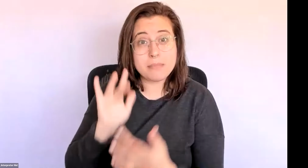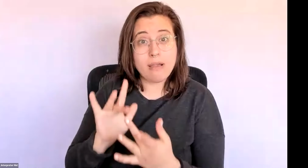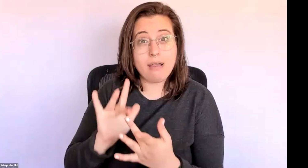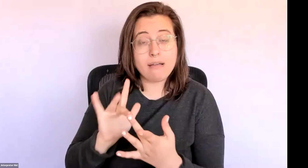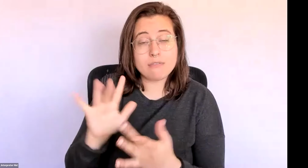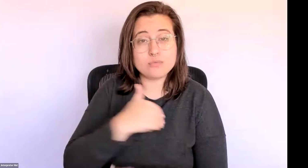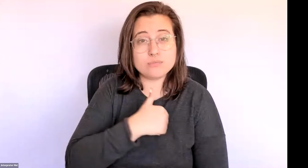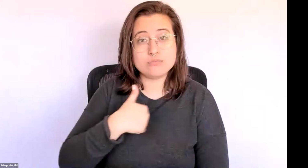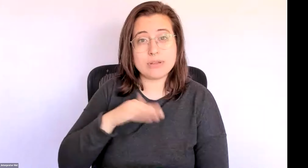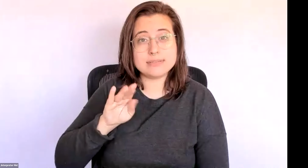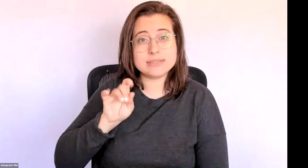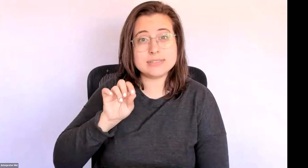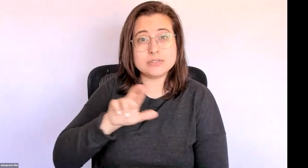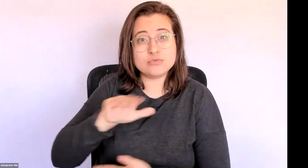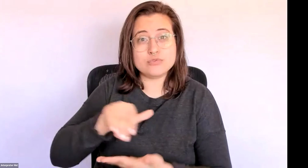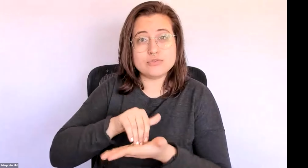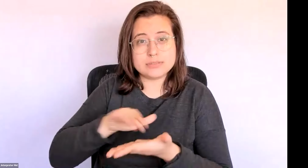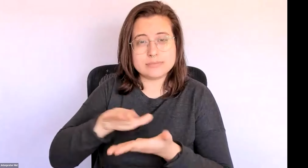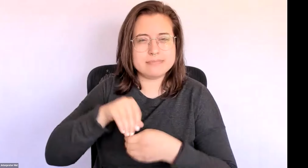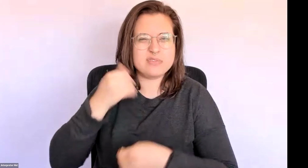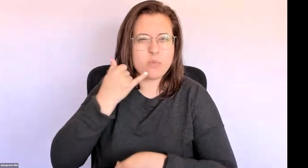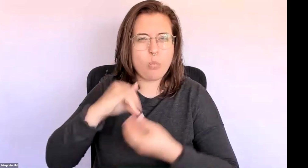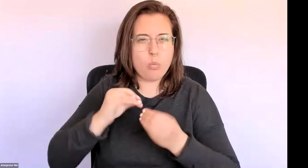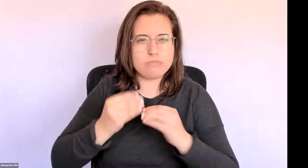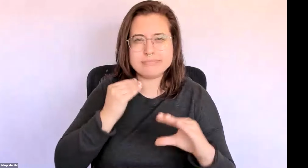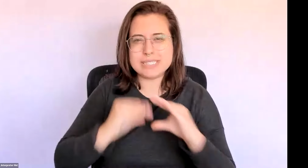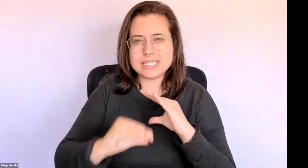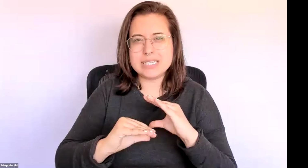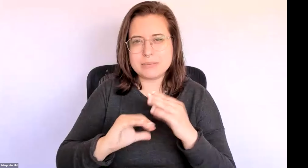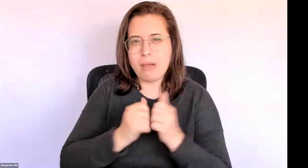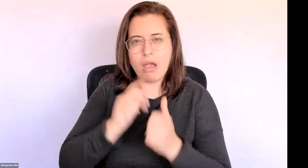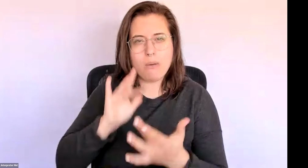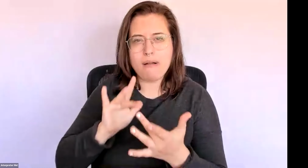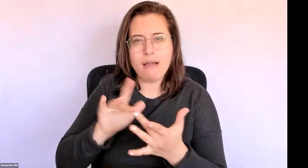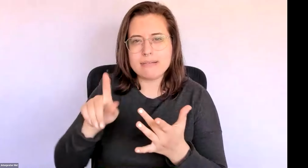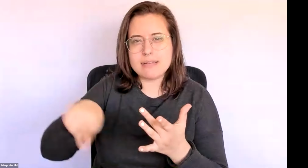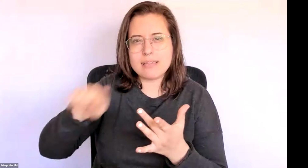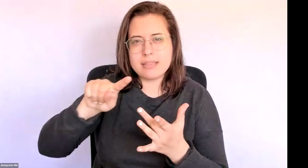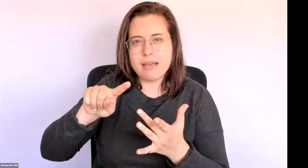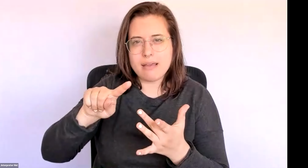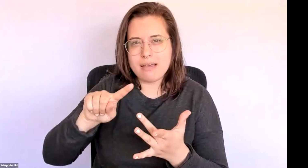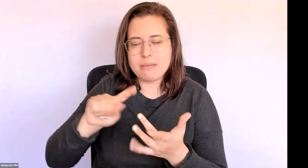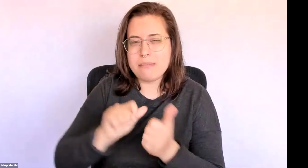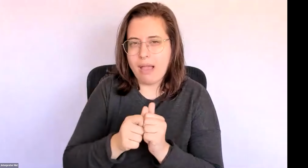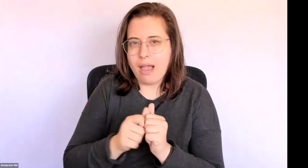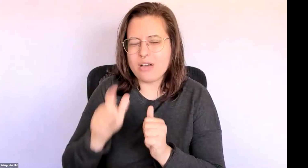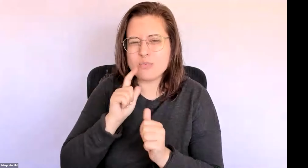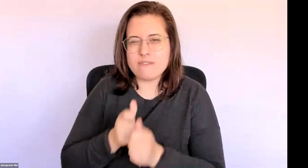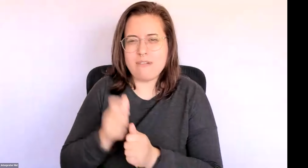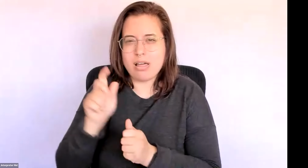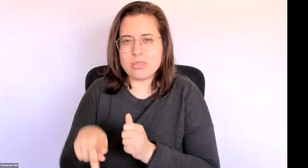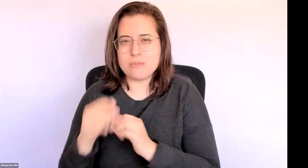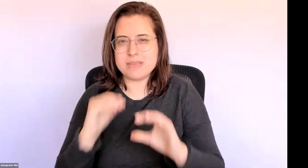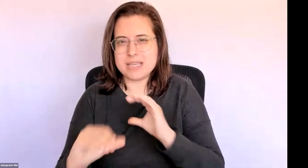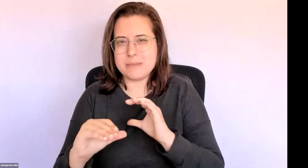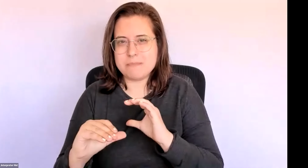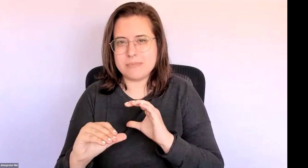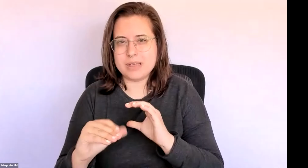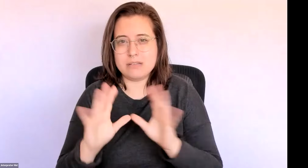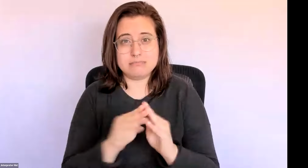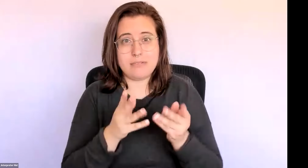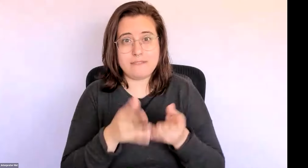breast cancer center, including their phone number, their email, and just how to get in contact with them, that will be on our follow-up email, and it will also be